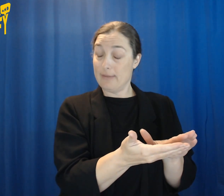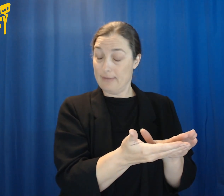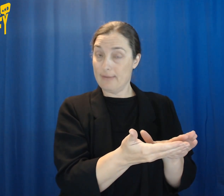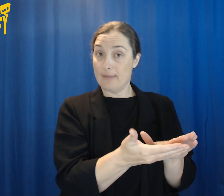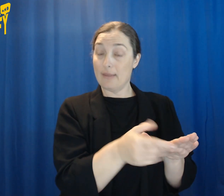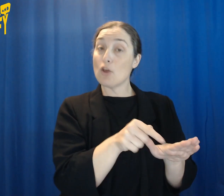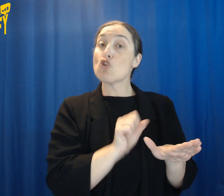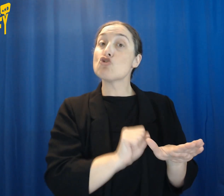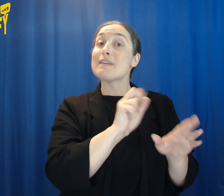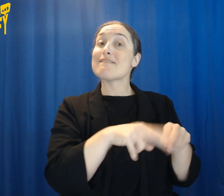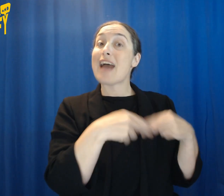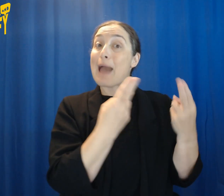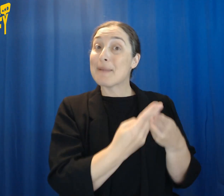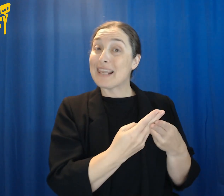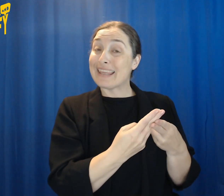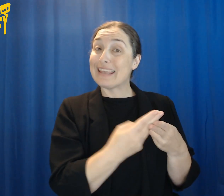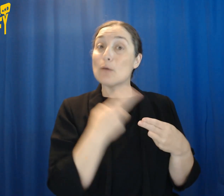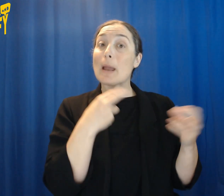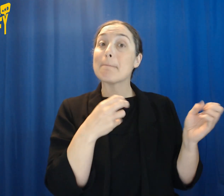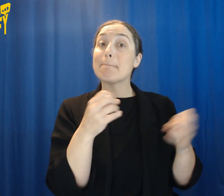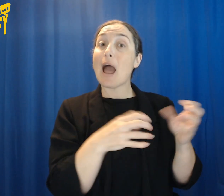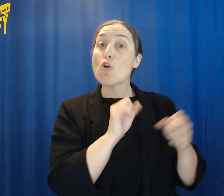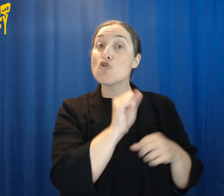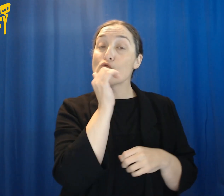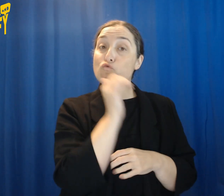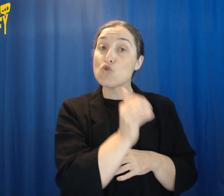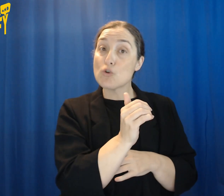family did when they were packing up her room was go through her